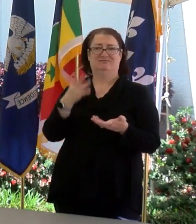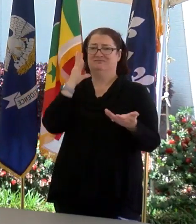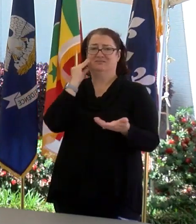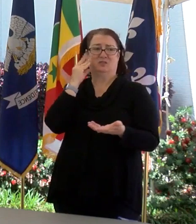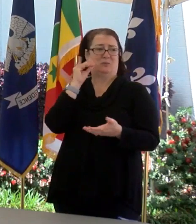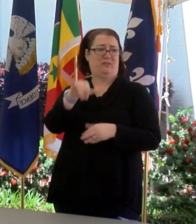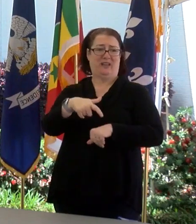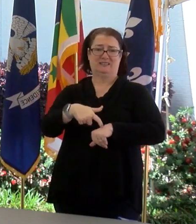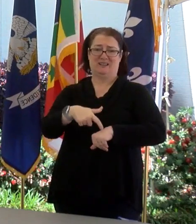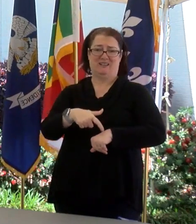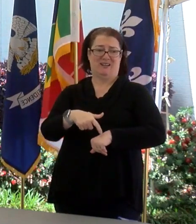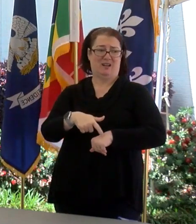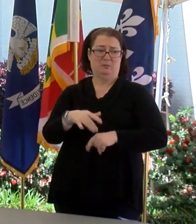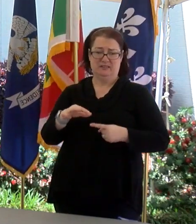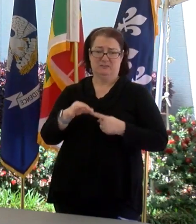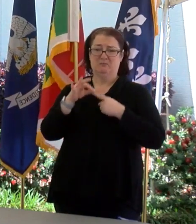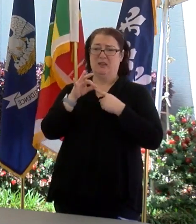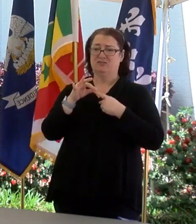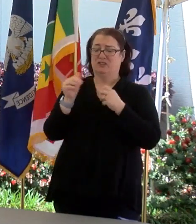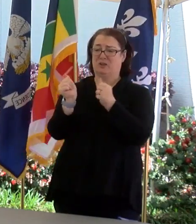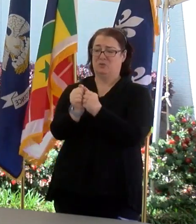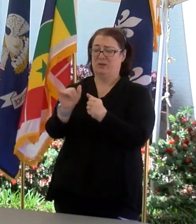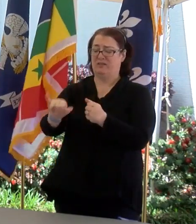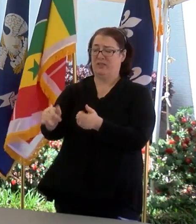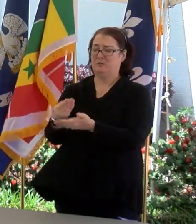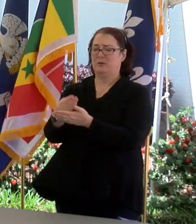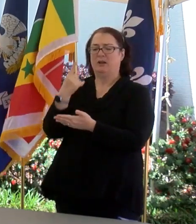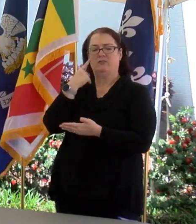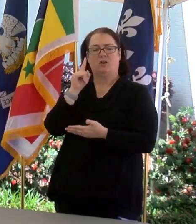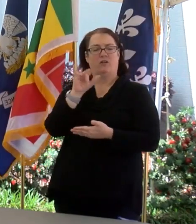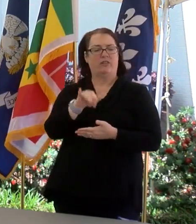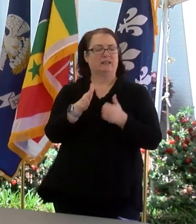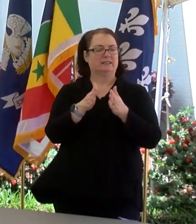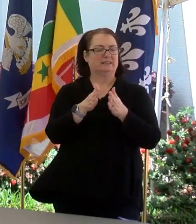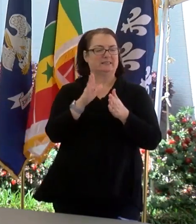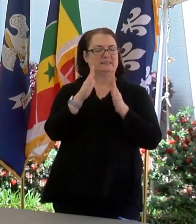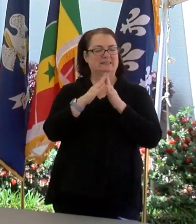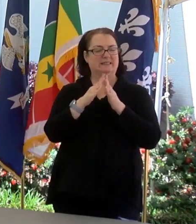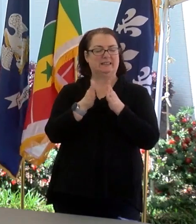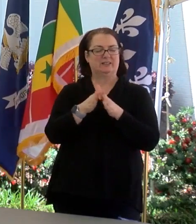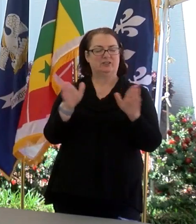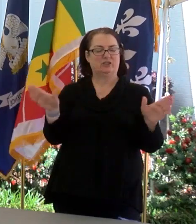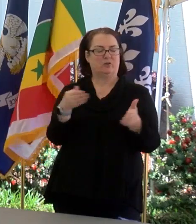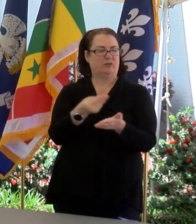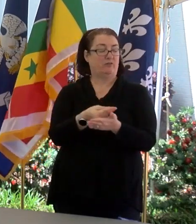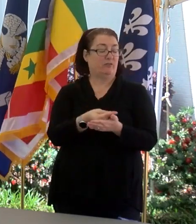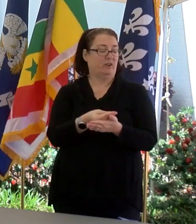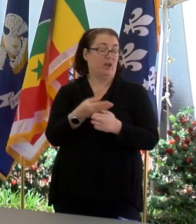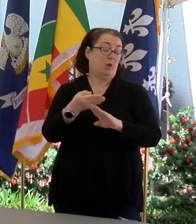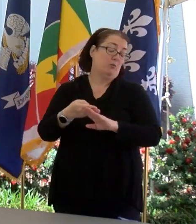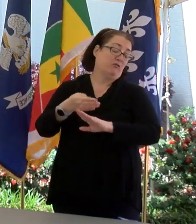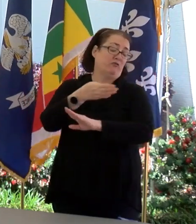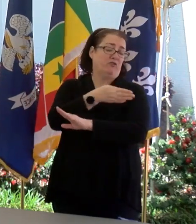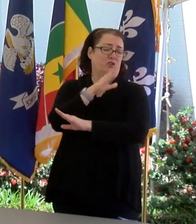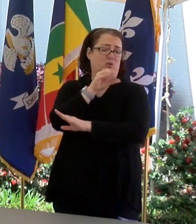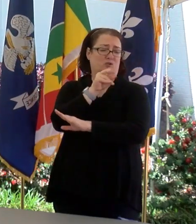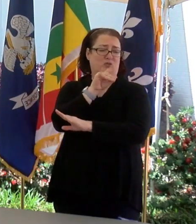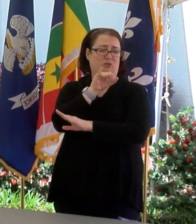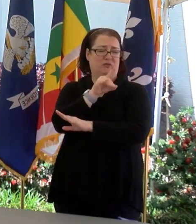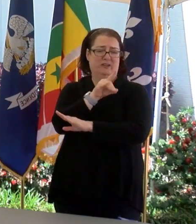especially financially. Um, take the city general fund, for example. You know, right now, before all, before COVID-19 happened,